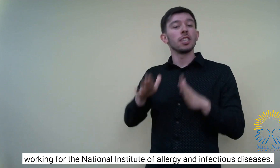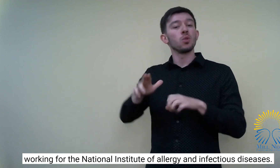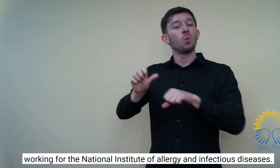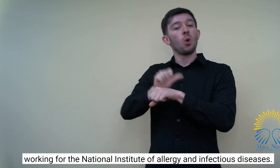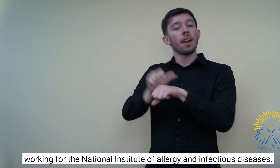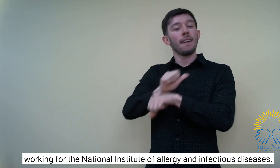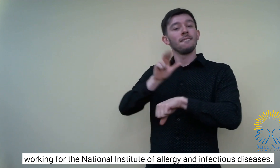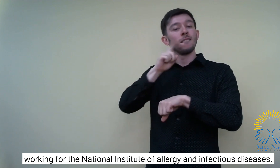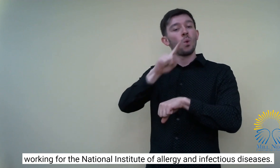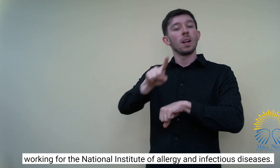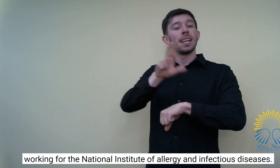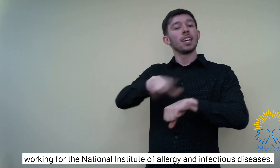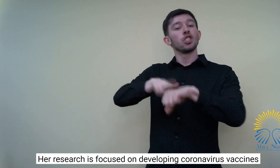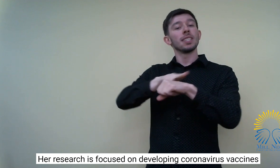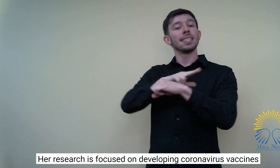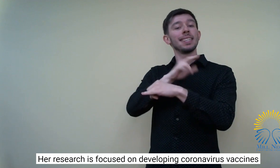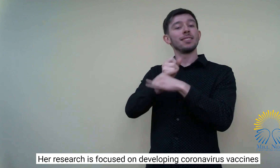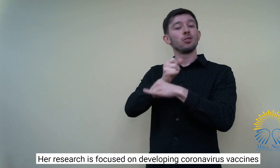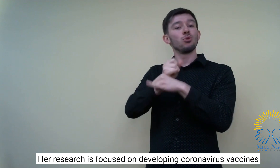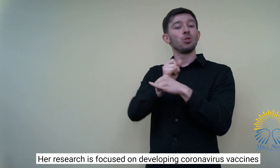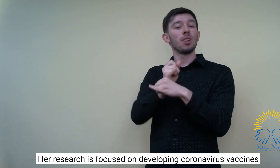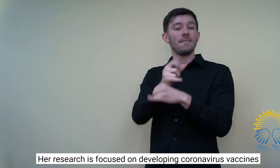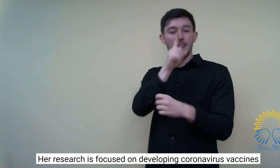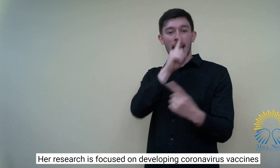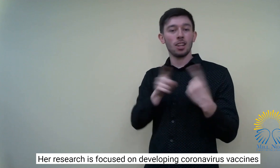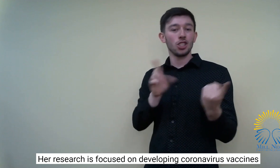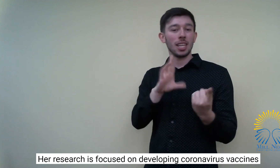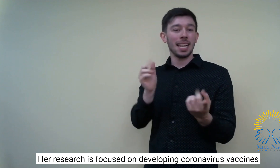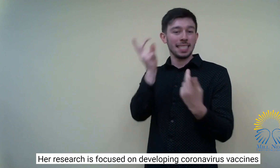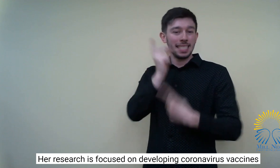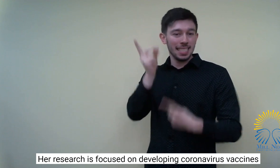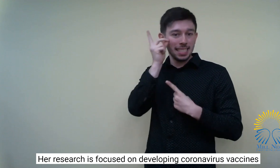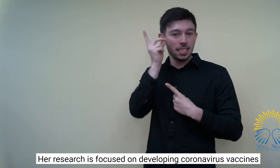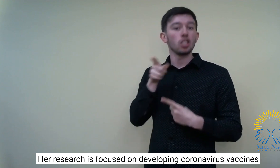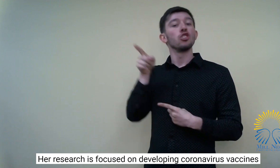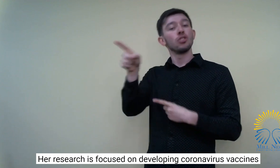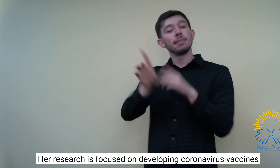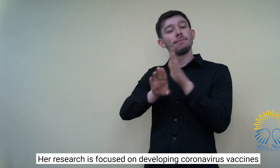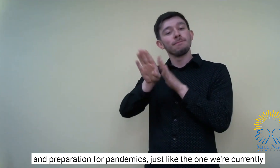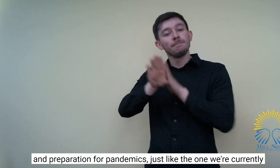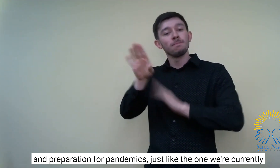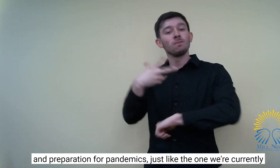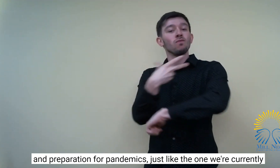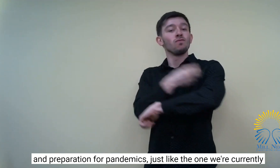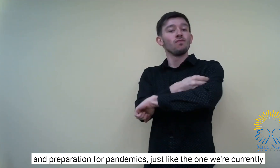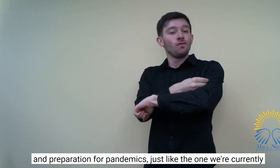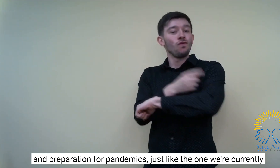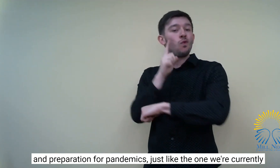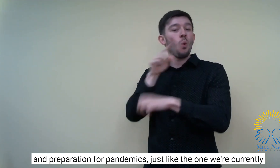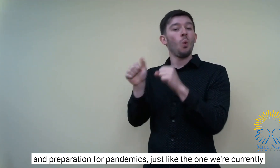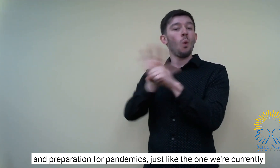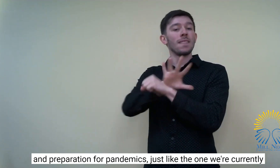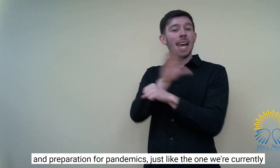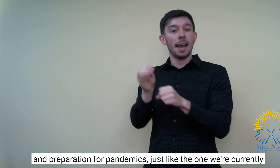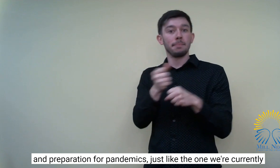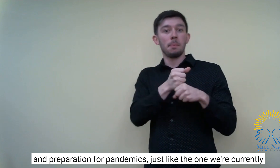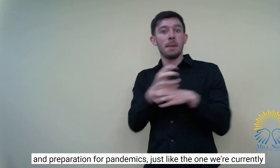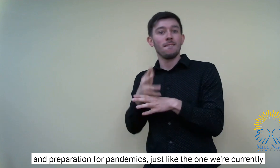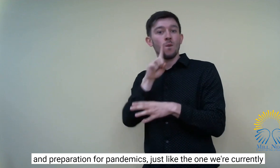Infectious Diseases. Her research is focused on developing coronavirus vaccines in preparation for pandemics just like the one we're